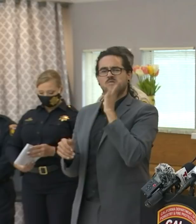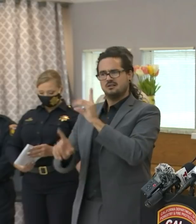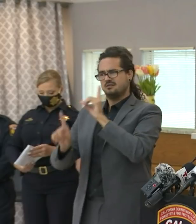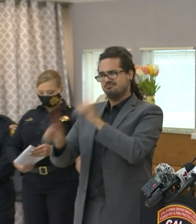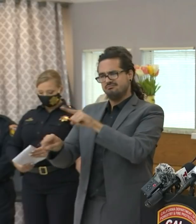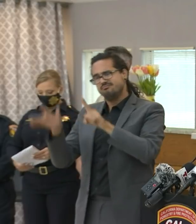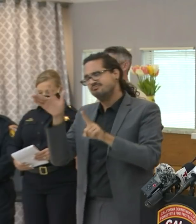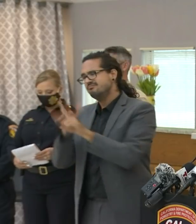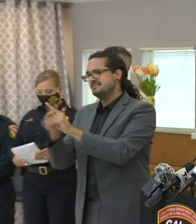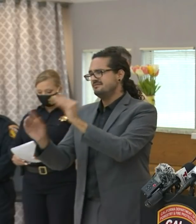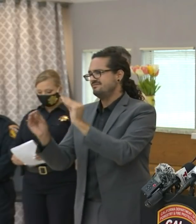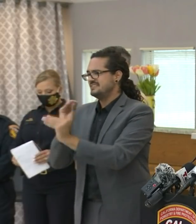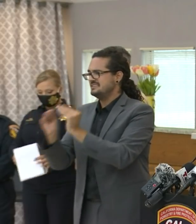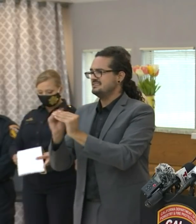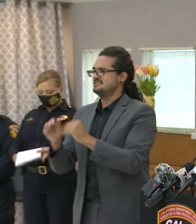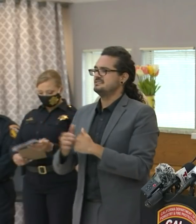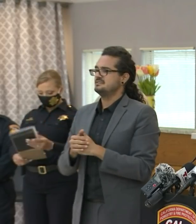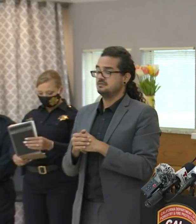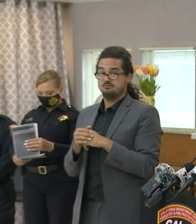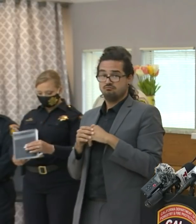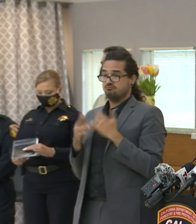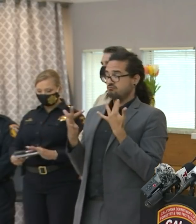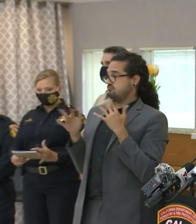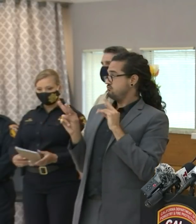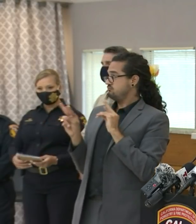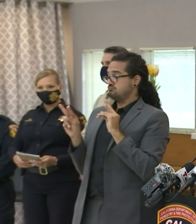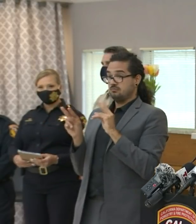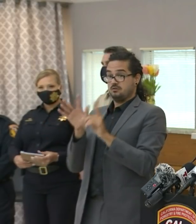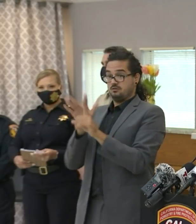aware of any new ignition out there. Have a good evening.